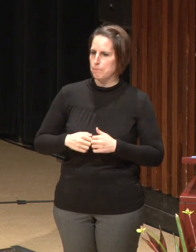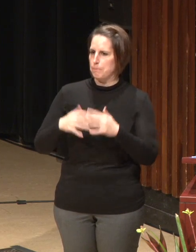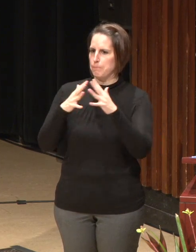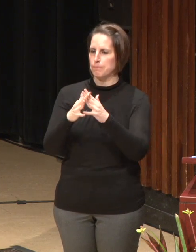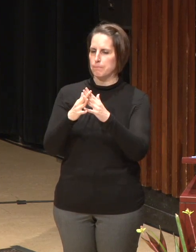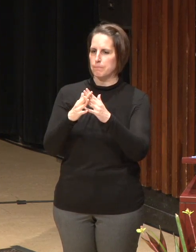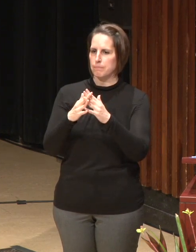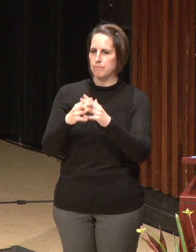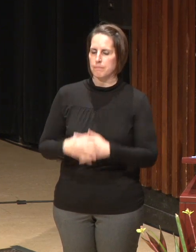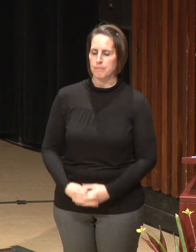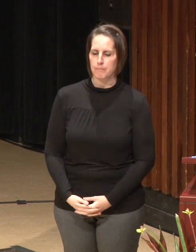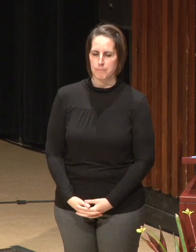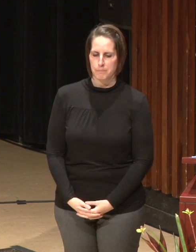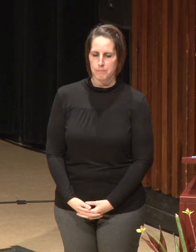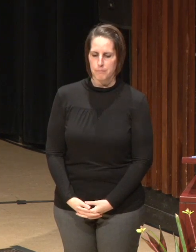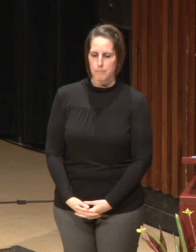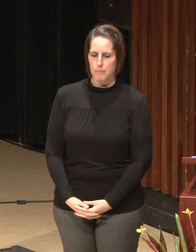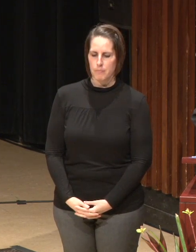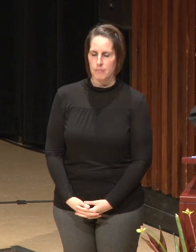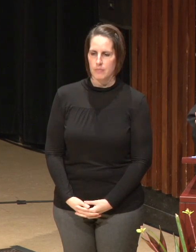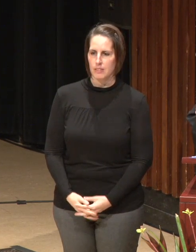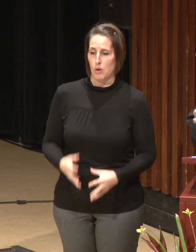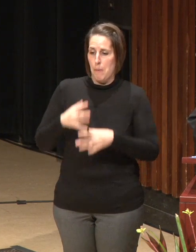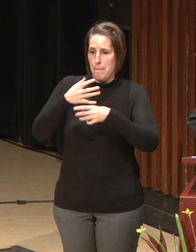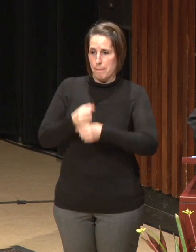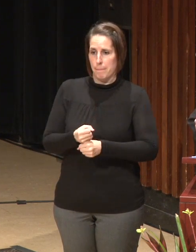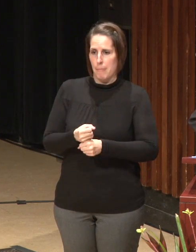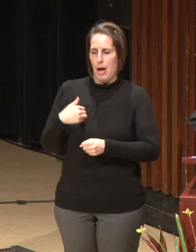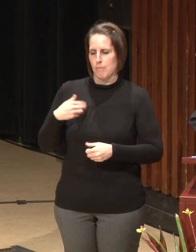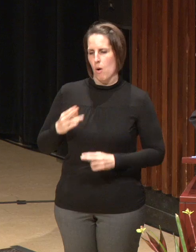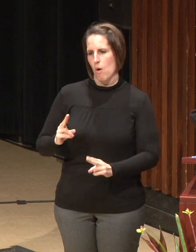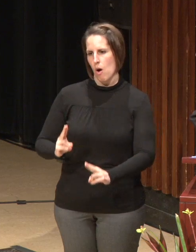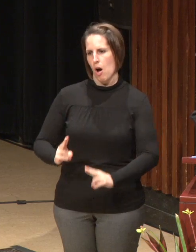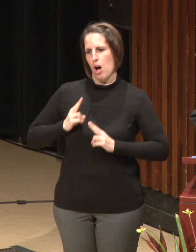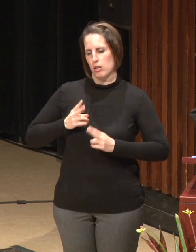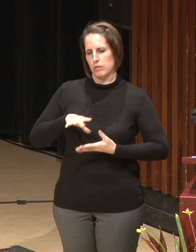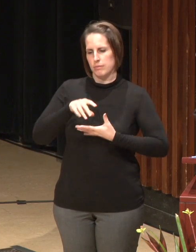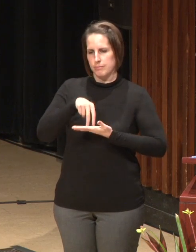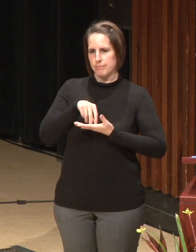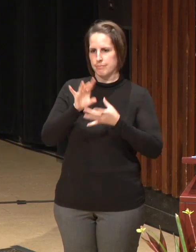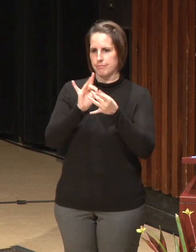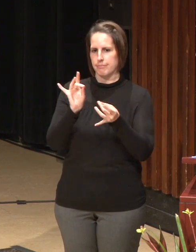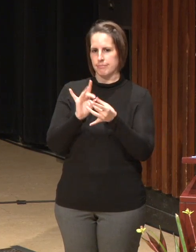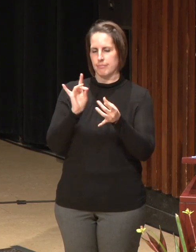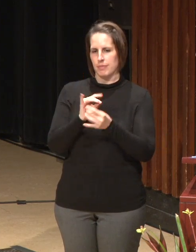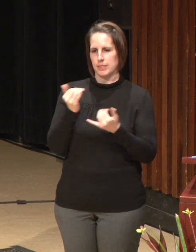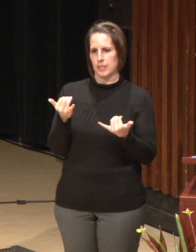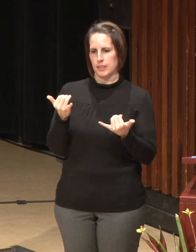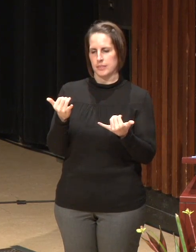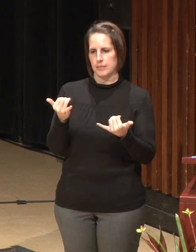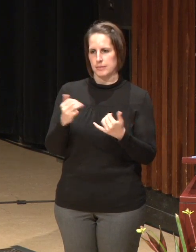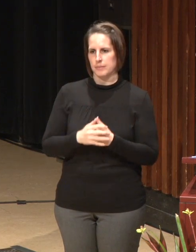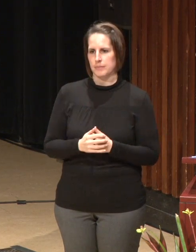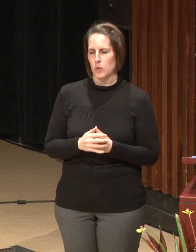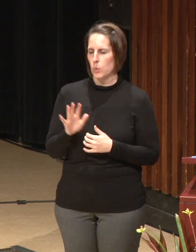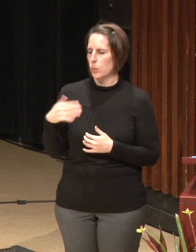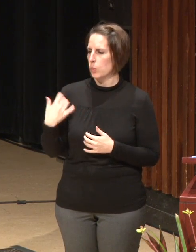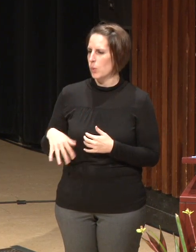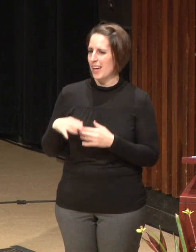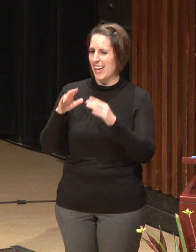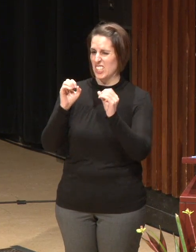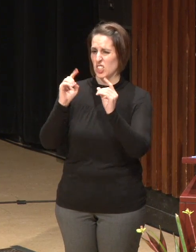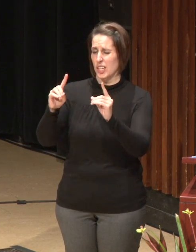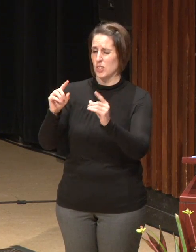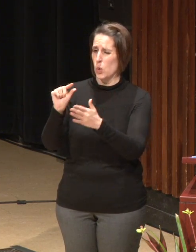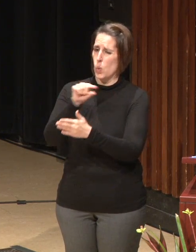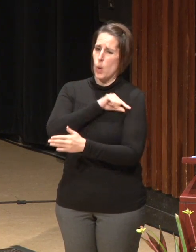To sum up, I am honored to stand here before you as your valedictorian. The quality of the education that we've received over these past years has